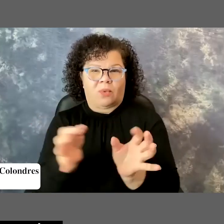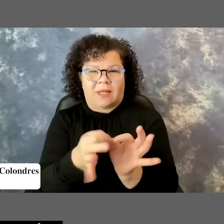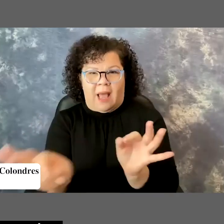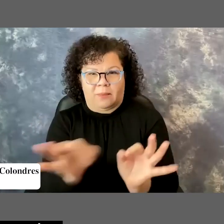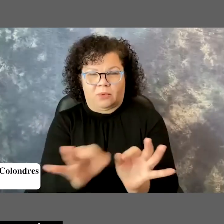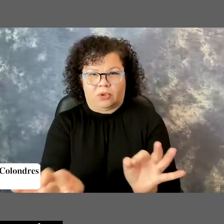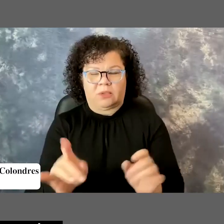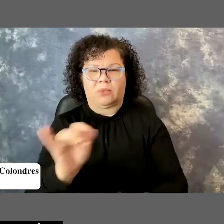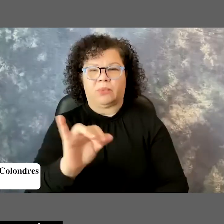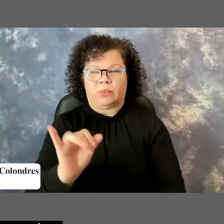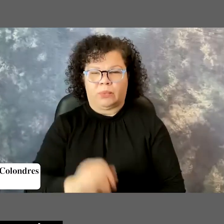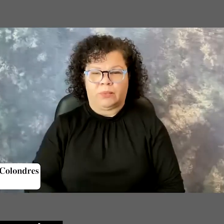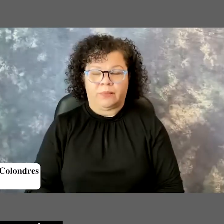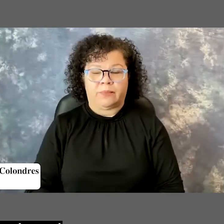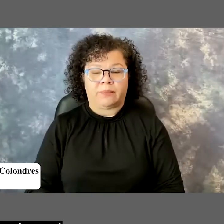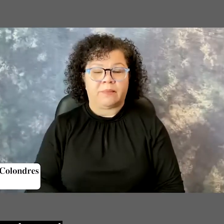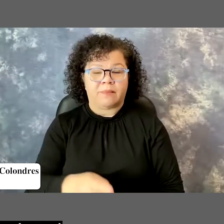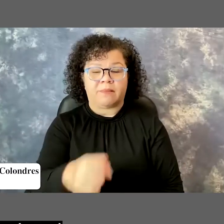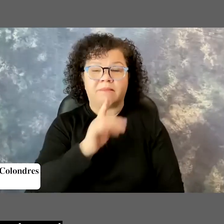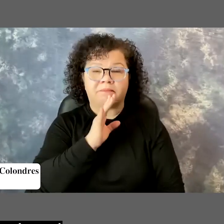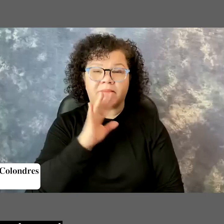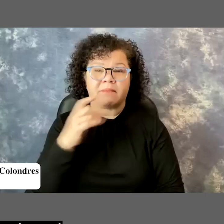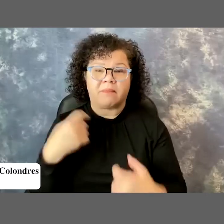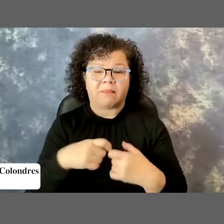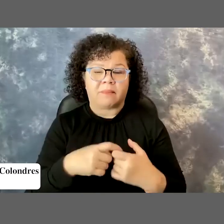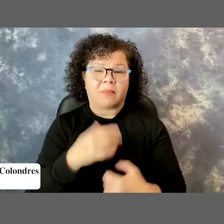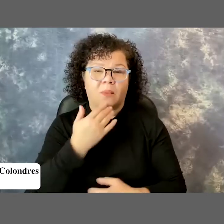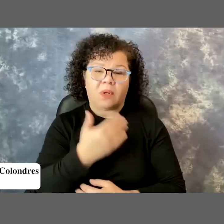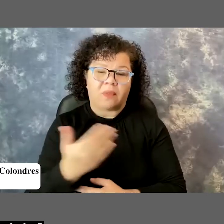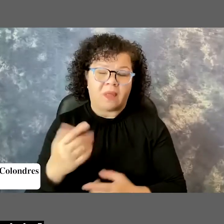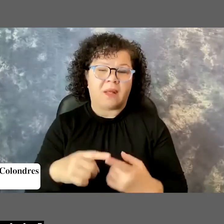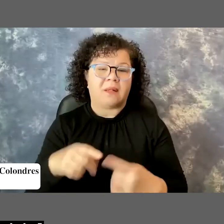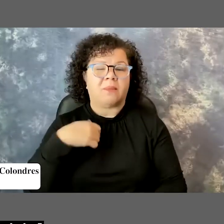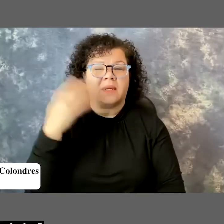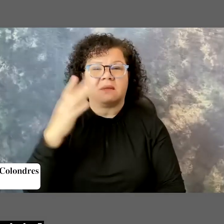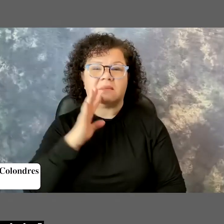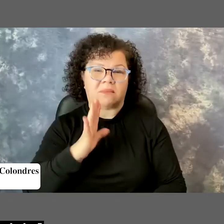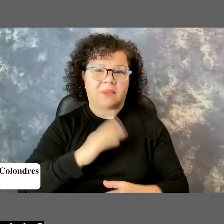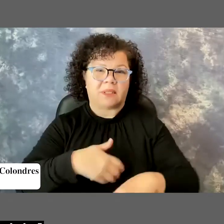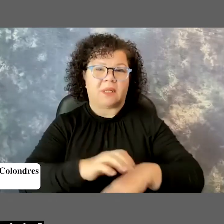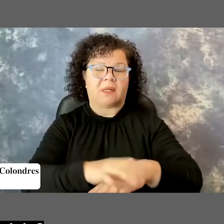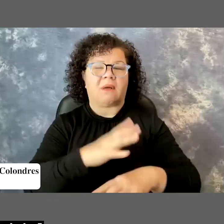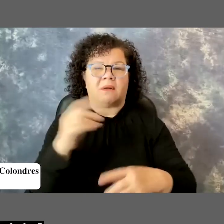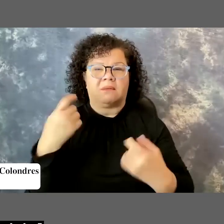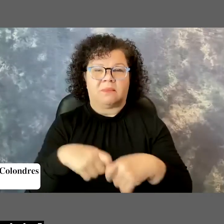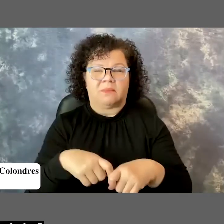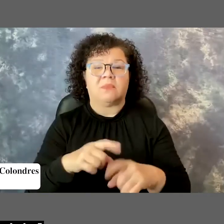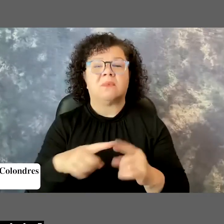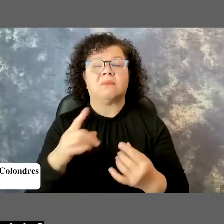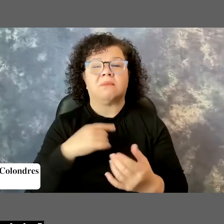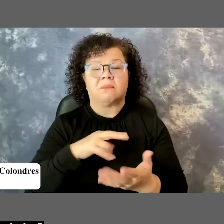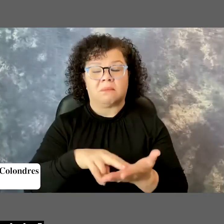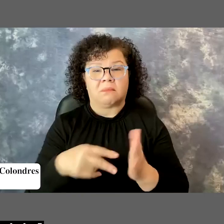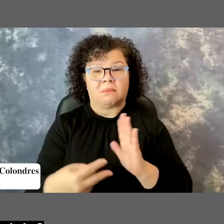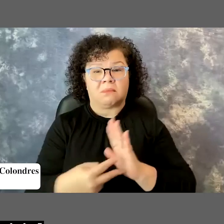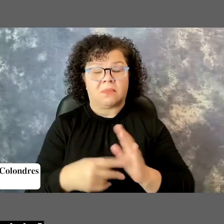captions. Buenos días. El día de hoy, la presentación será en inglés y en español. Así que